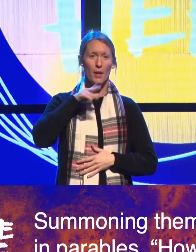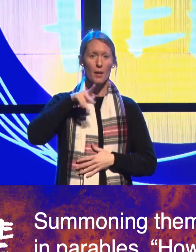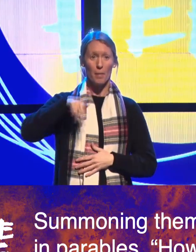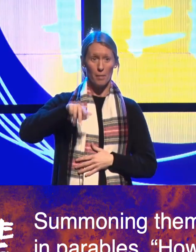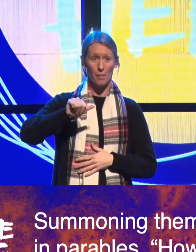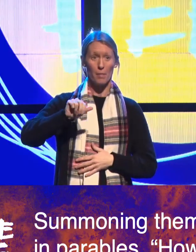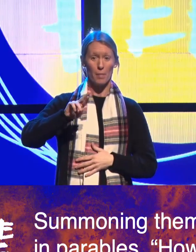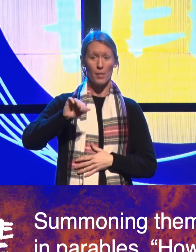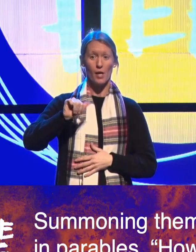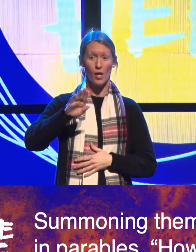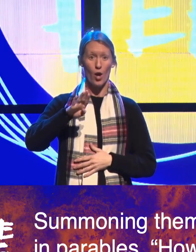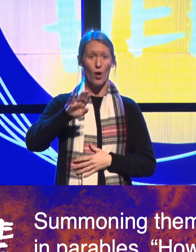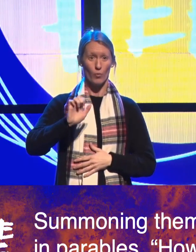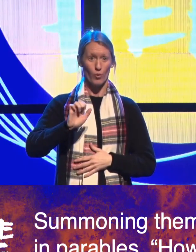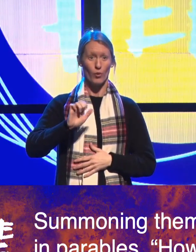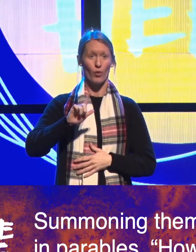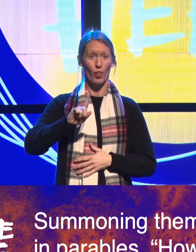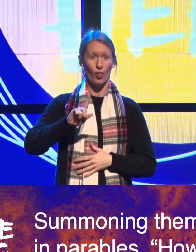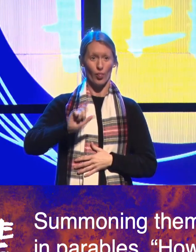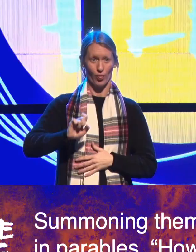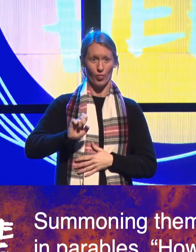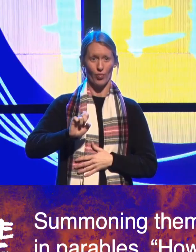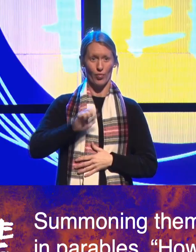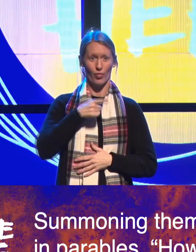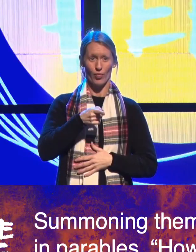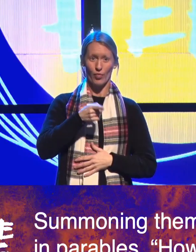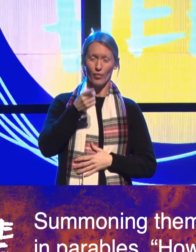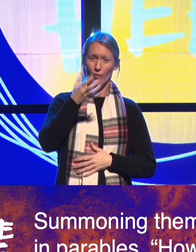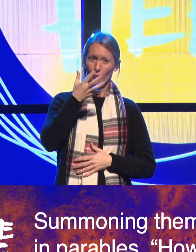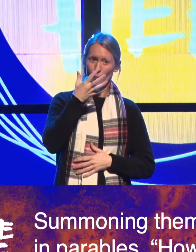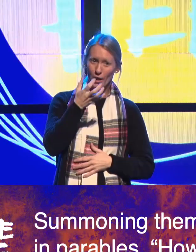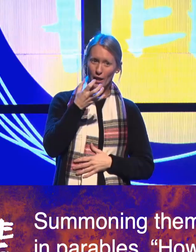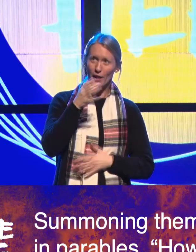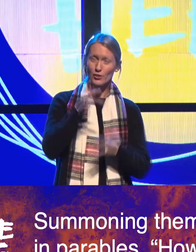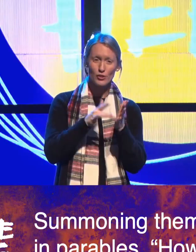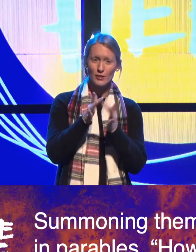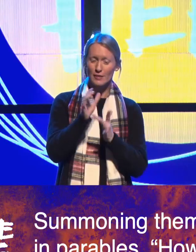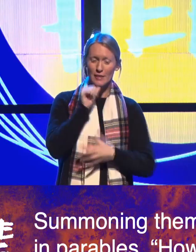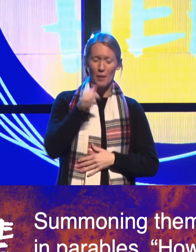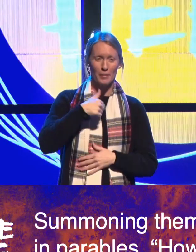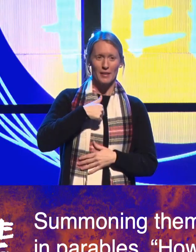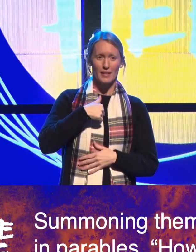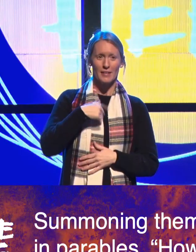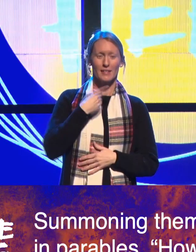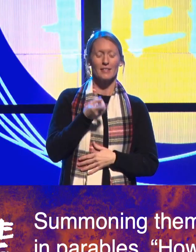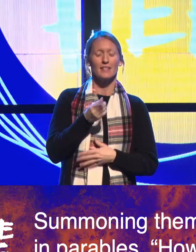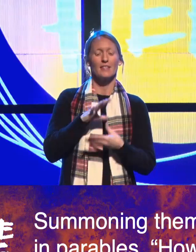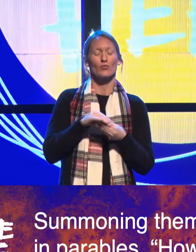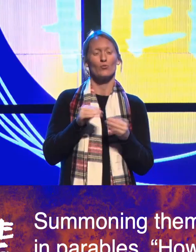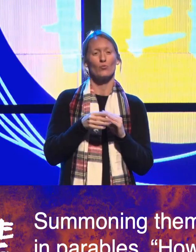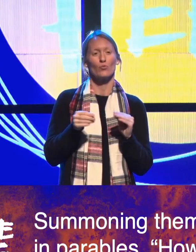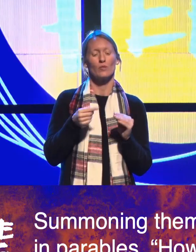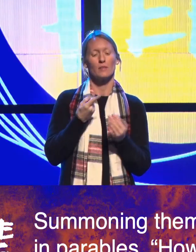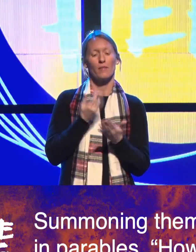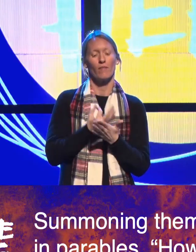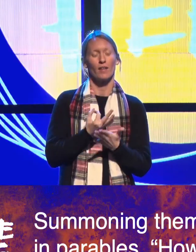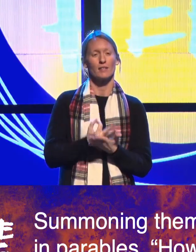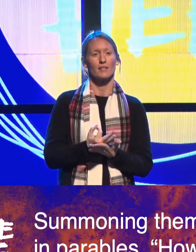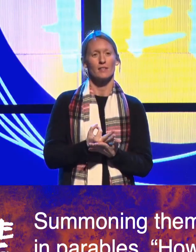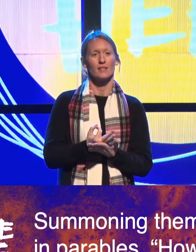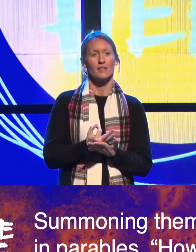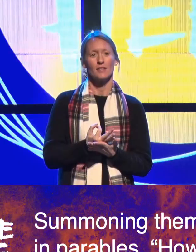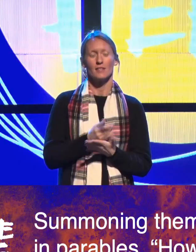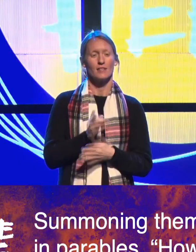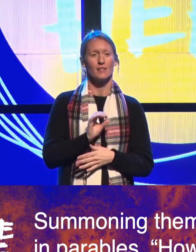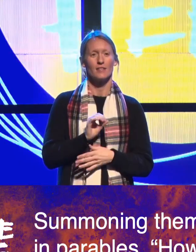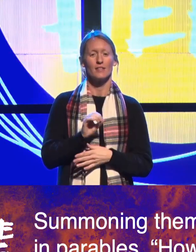So get mad at Jesus, not me, okay? Get mad at Jesus. He's talking to them in a parable. In other